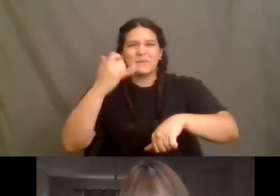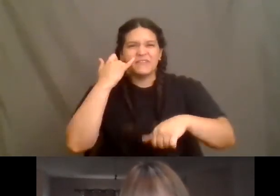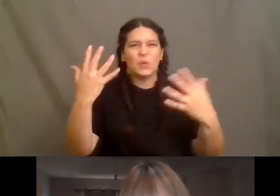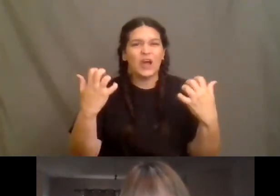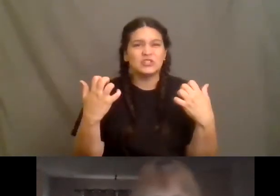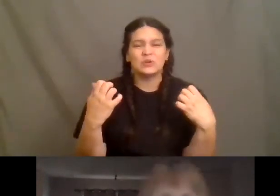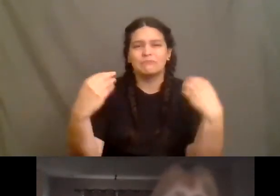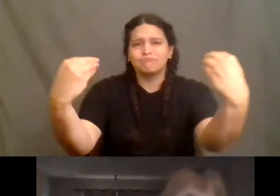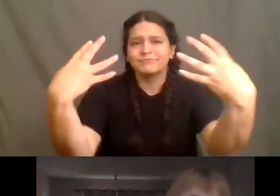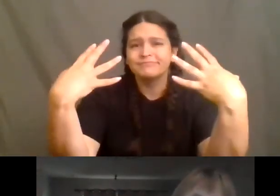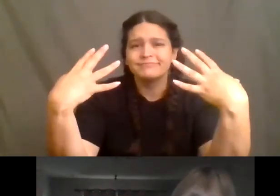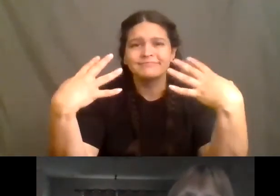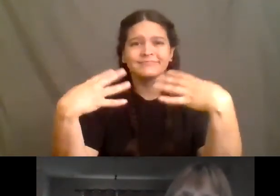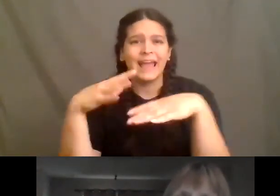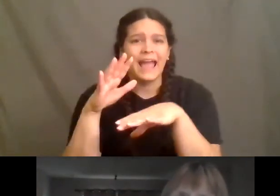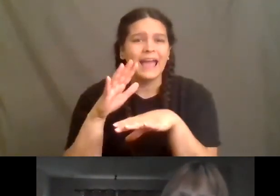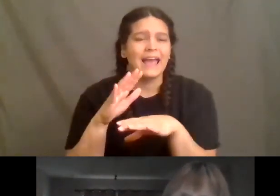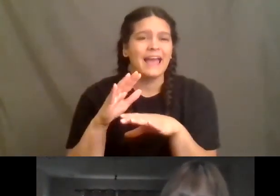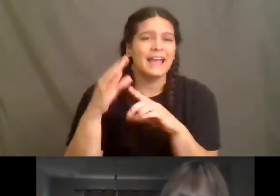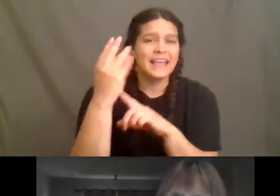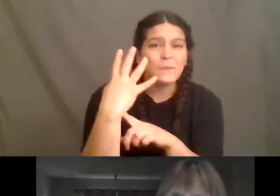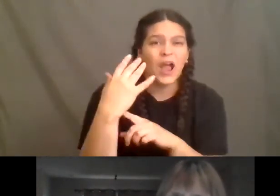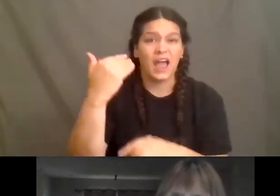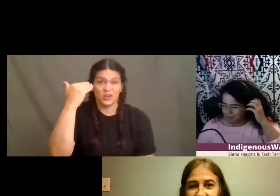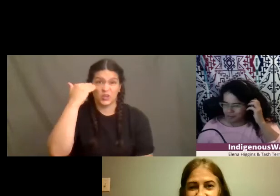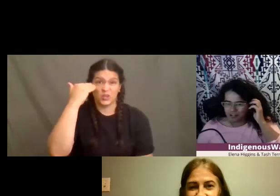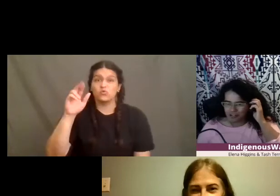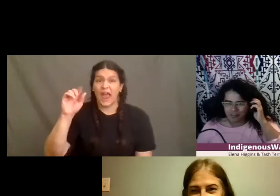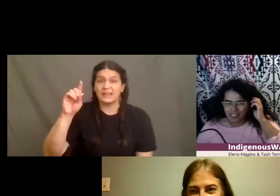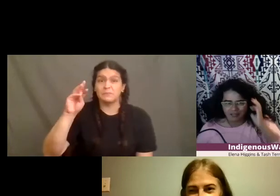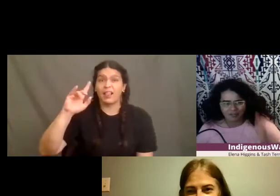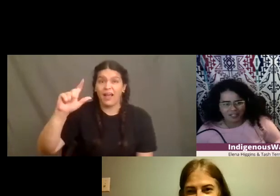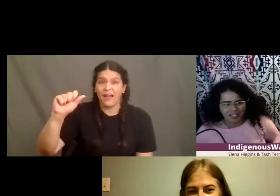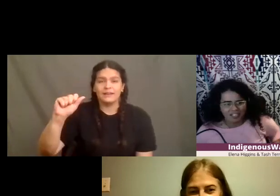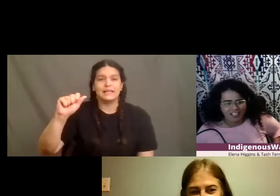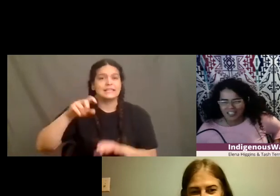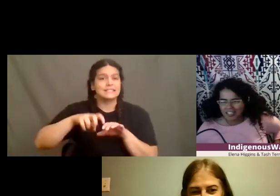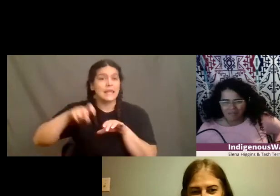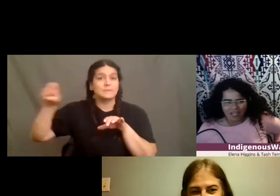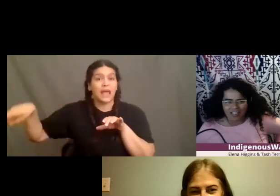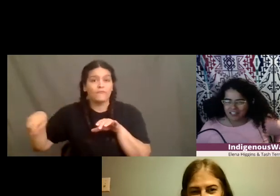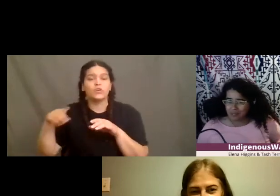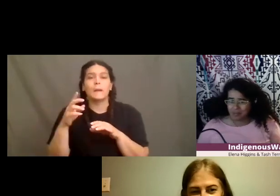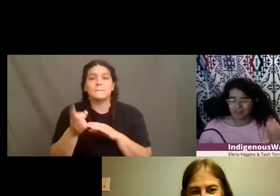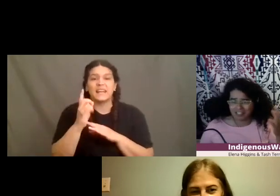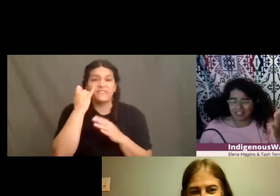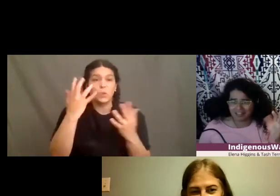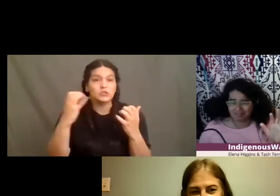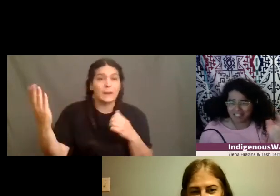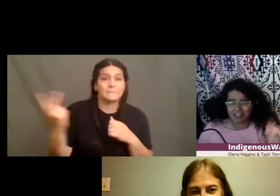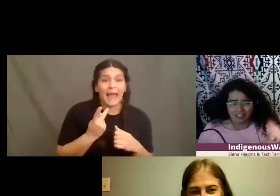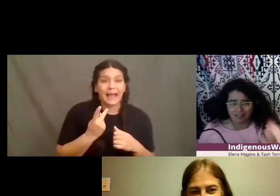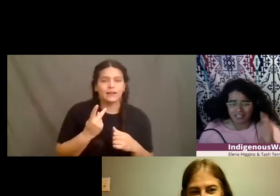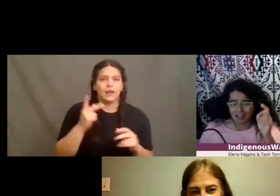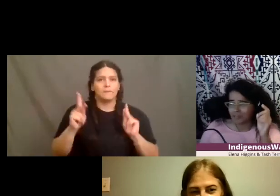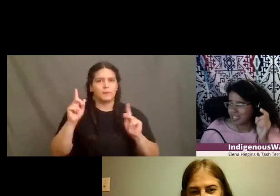your camera, now it is. I know Radmilla has stepped out for a minute if you want to come back in, because people need to tell